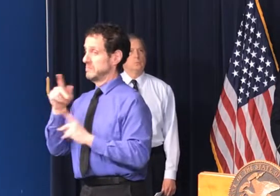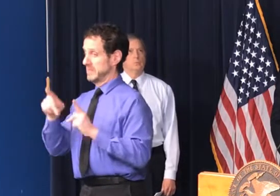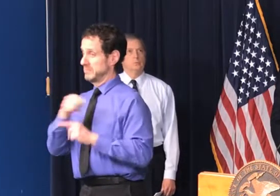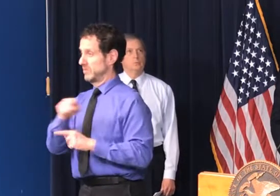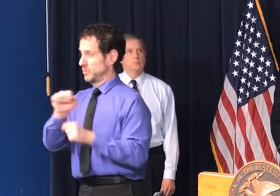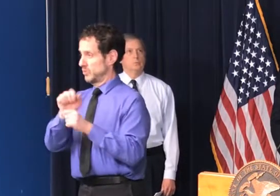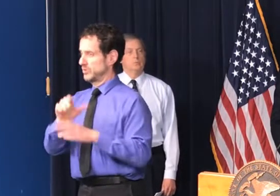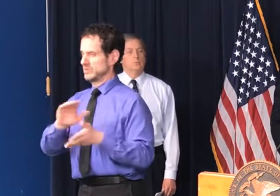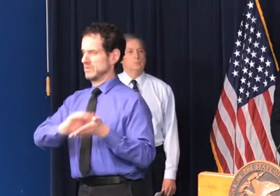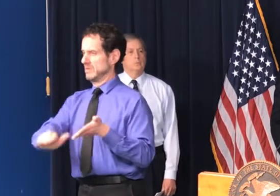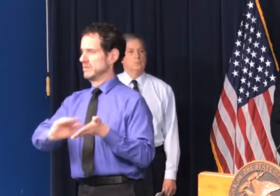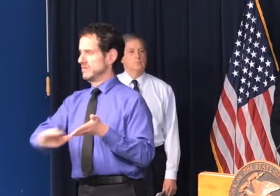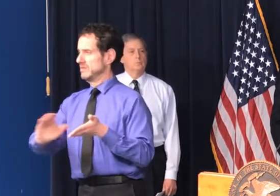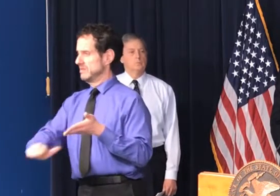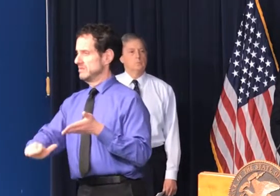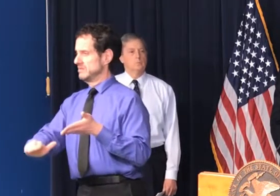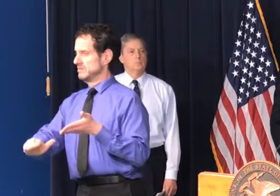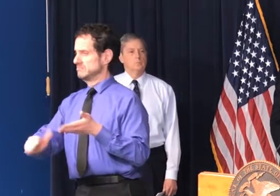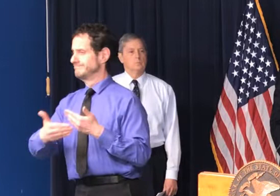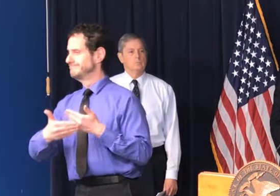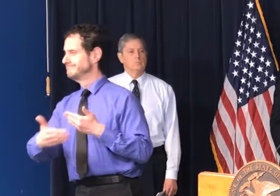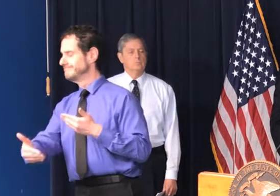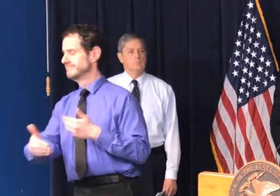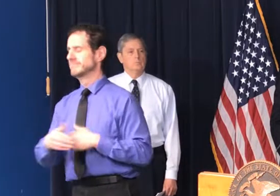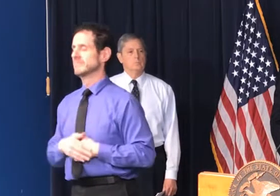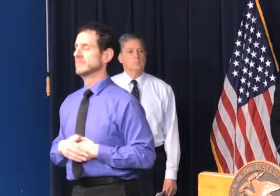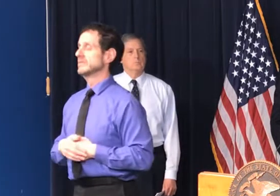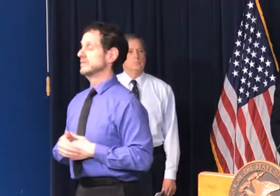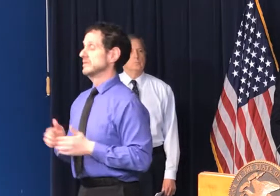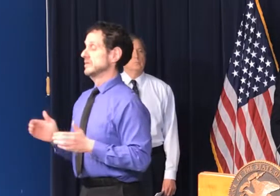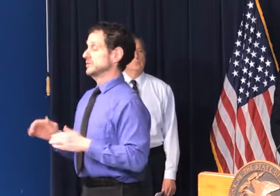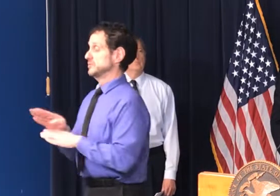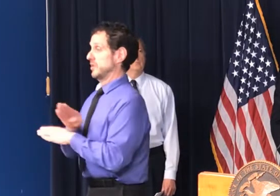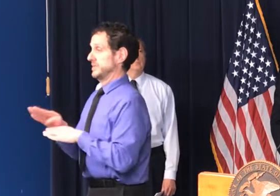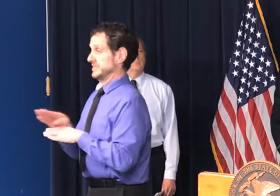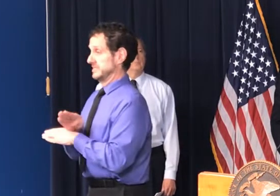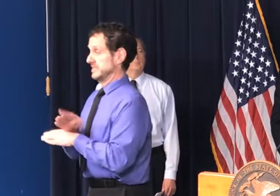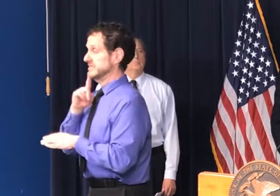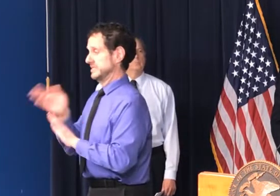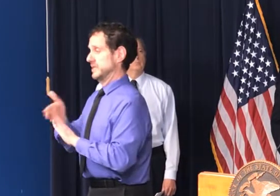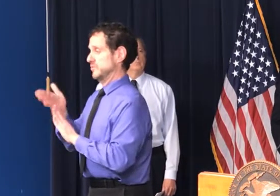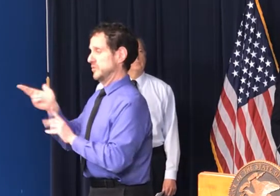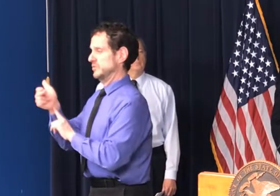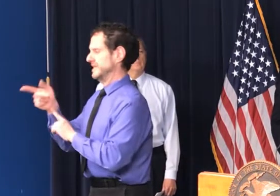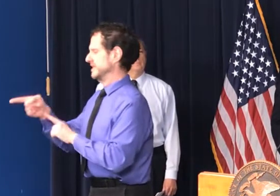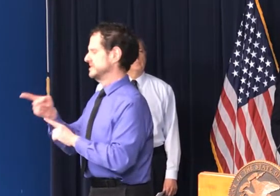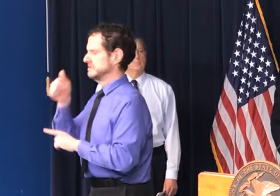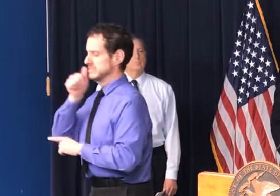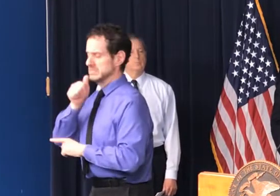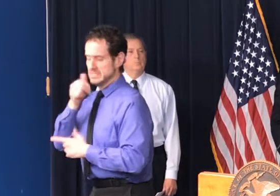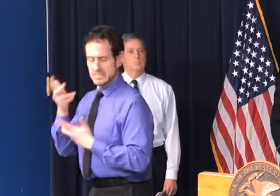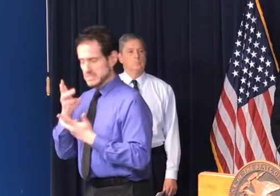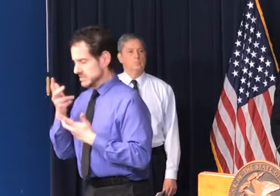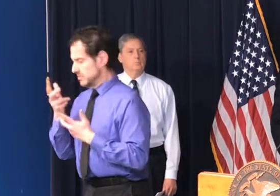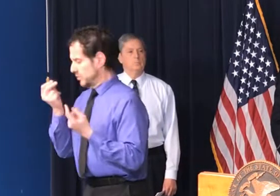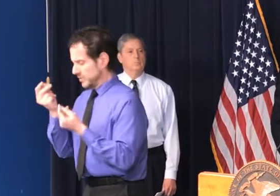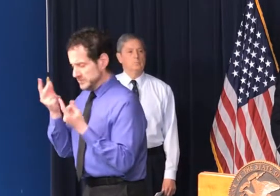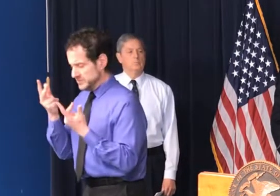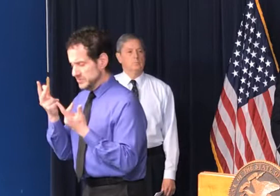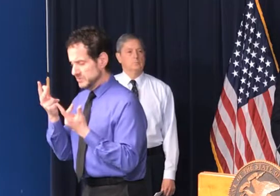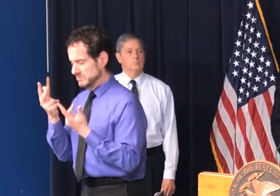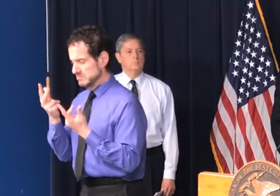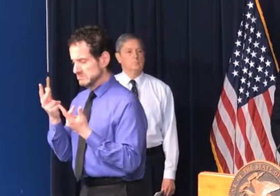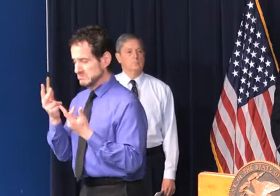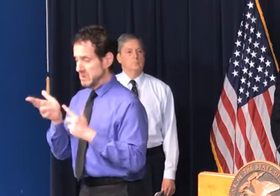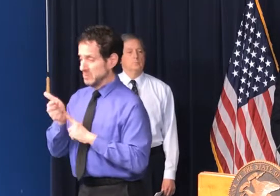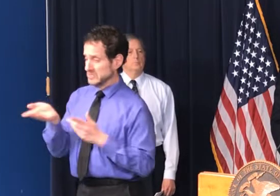coming weeks. Small businesses that operate our hotels are hurting, and deciding every day whether or not to close